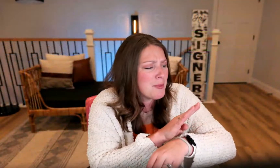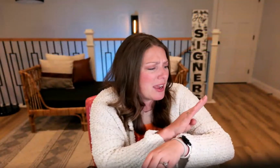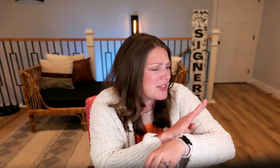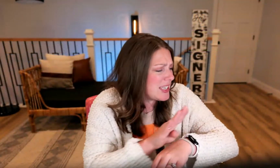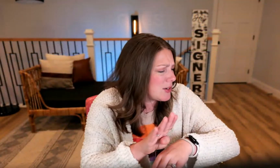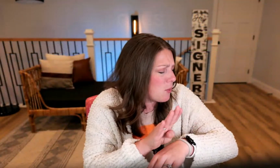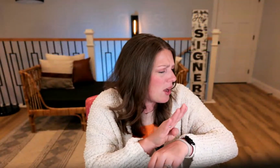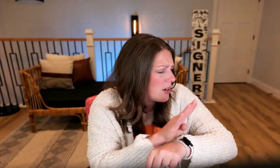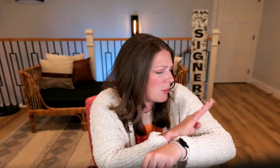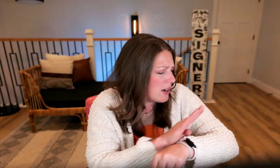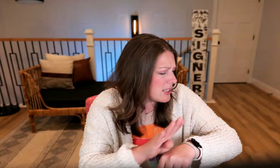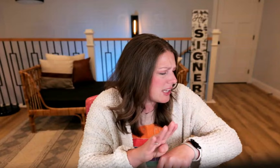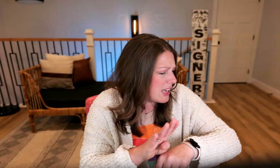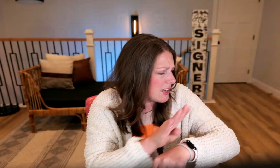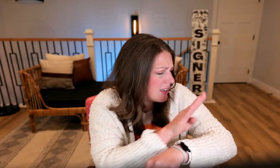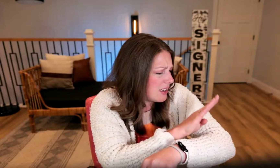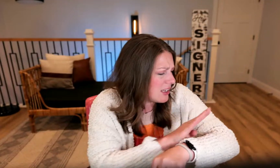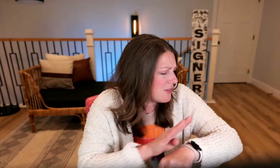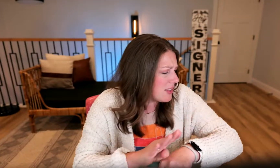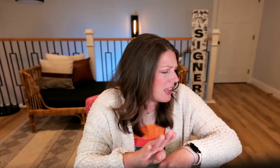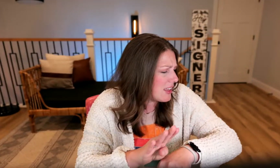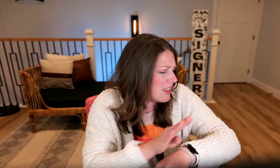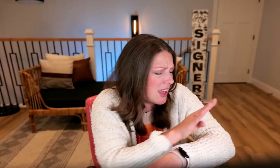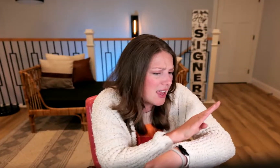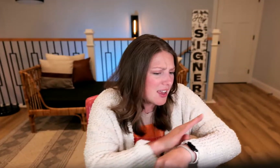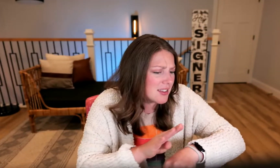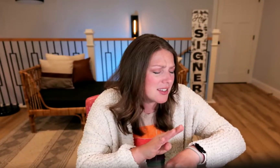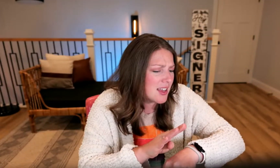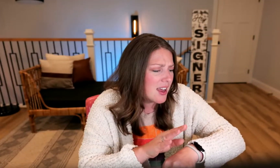I've seen one where it's like, even like this,